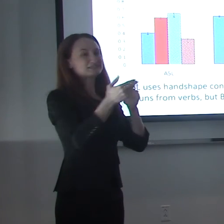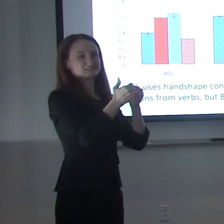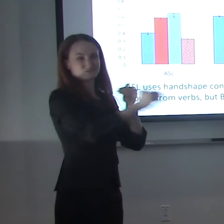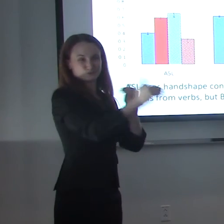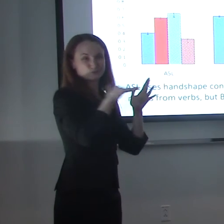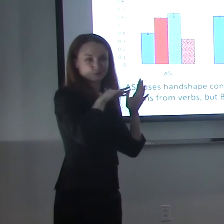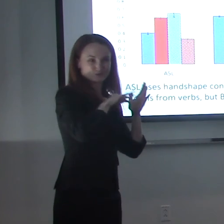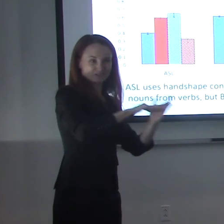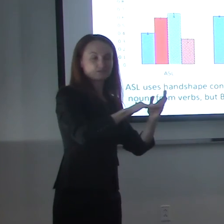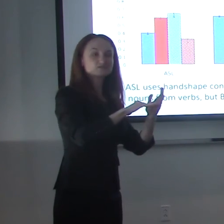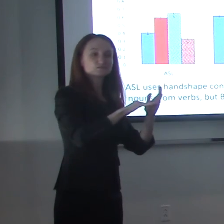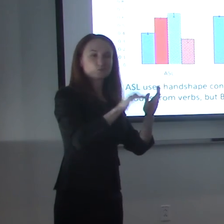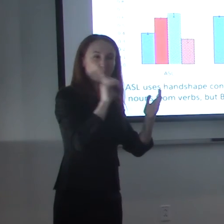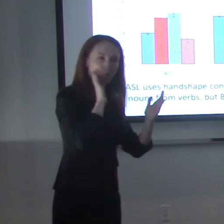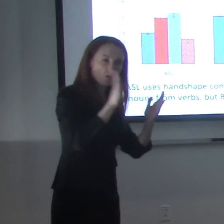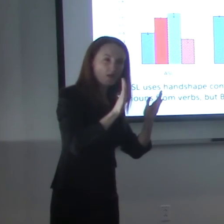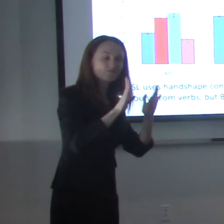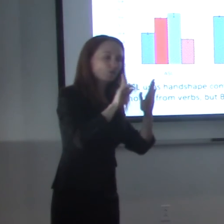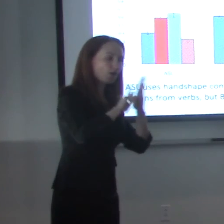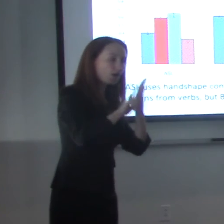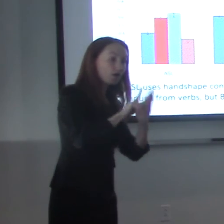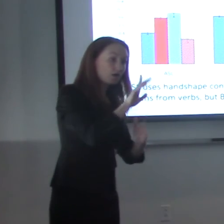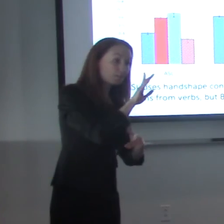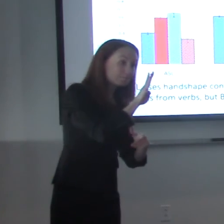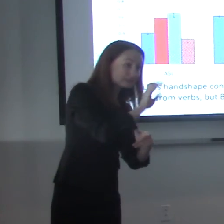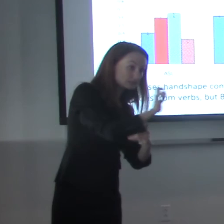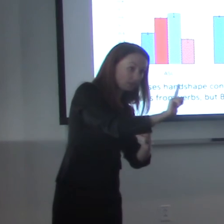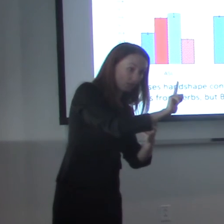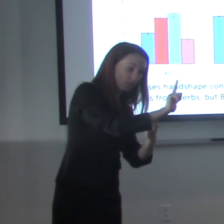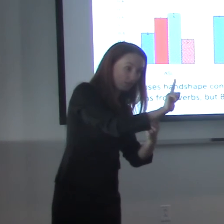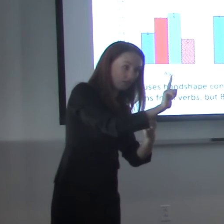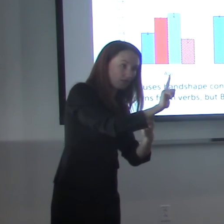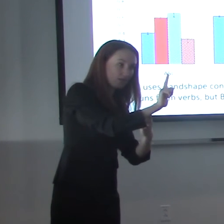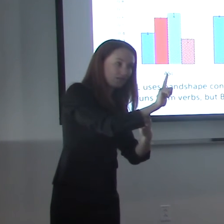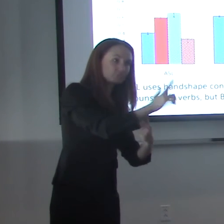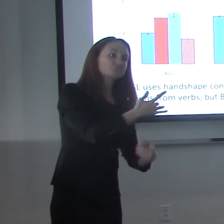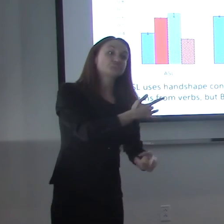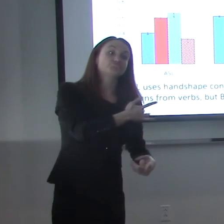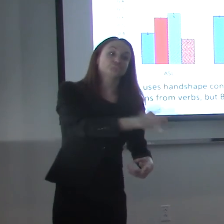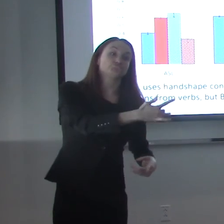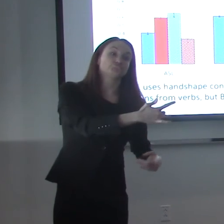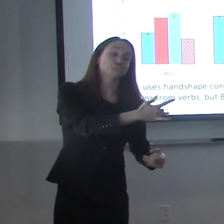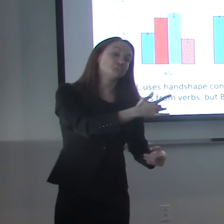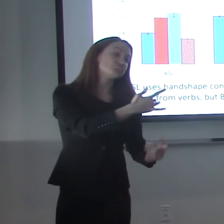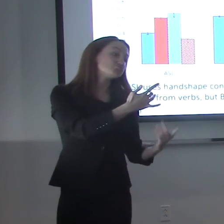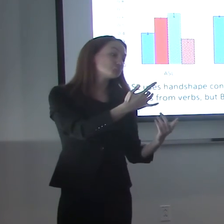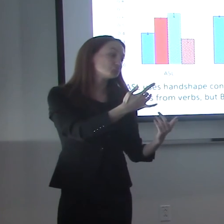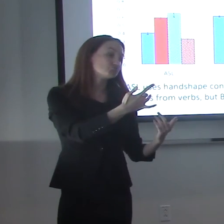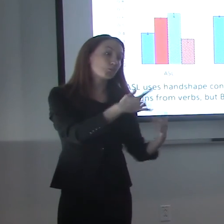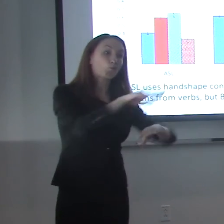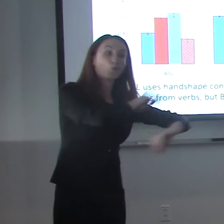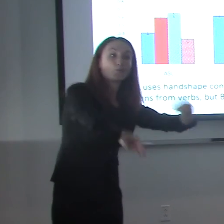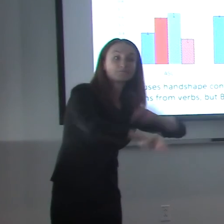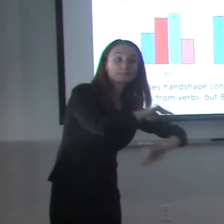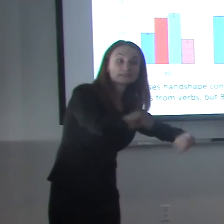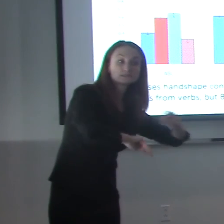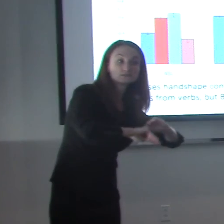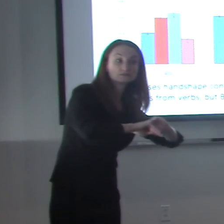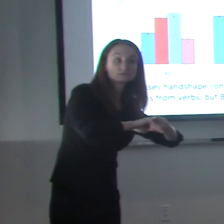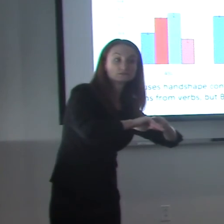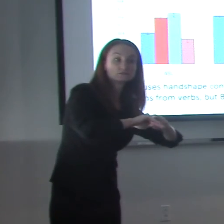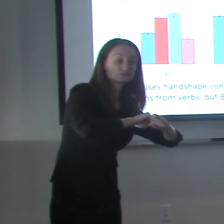look to see whether BSL relies more heavily on movement